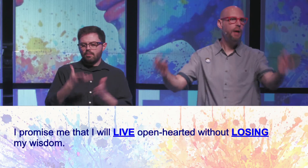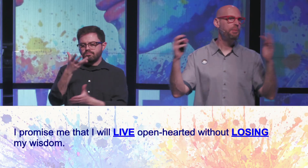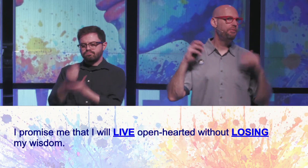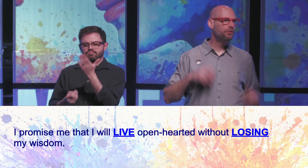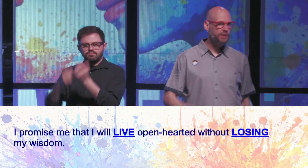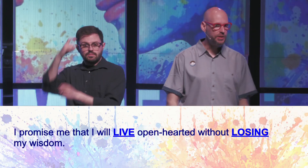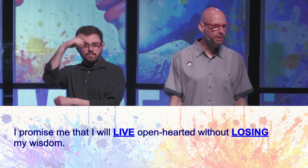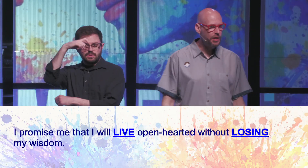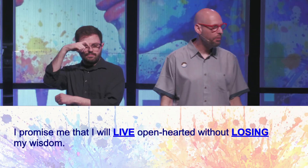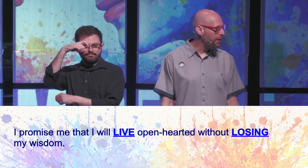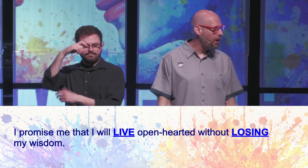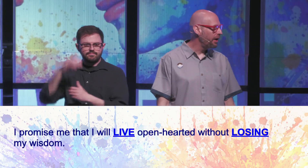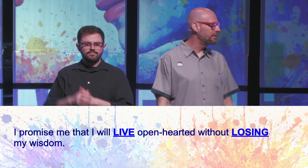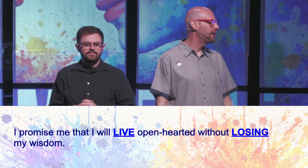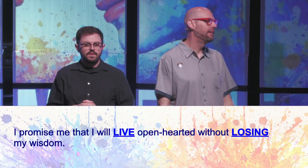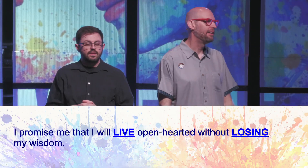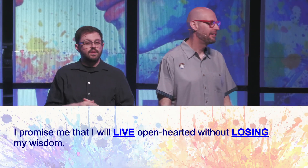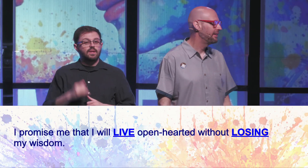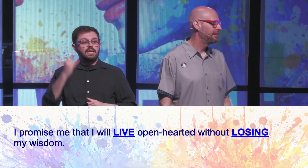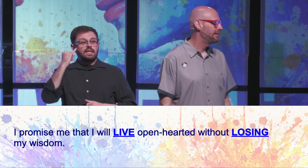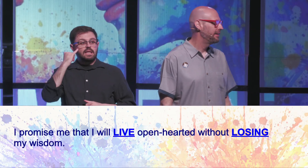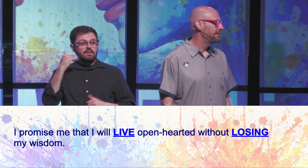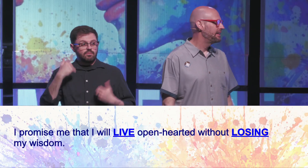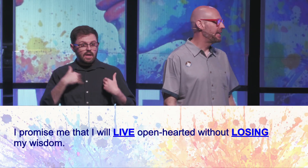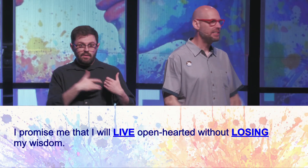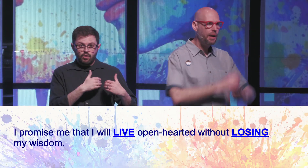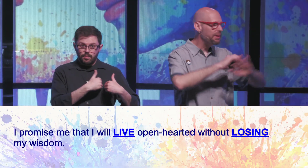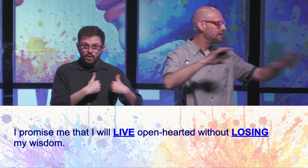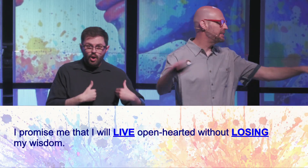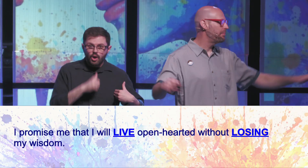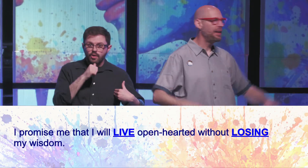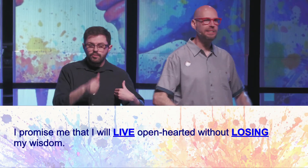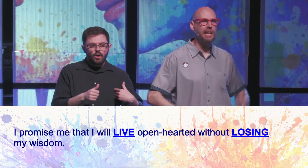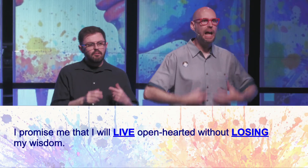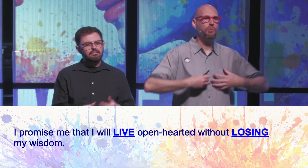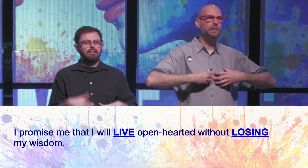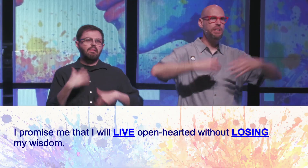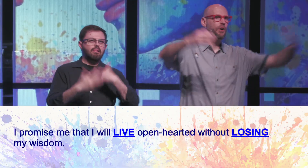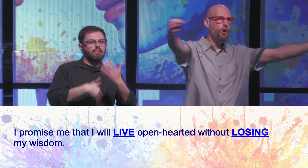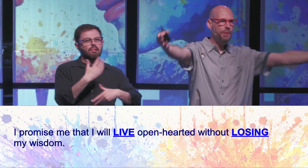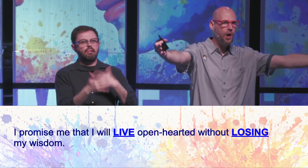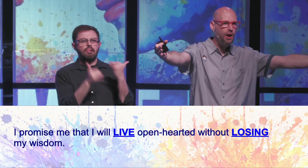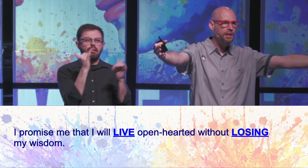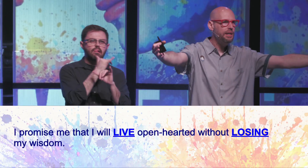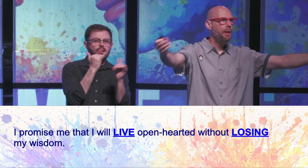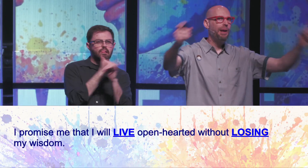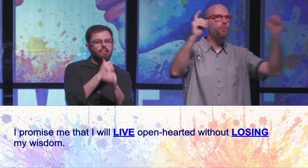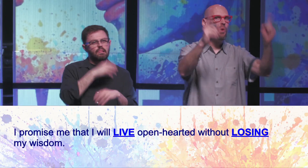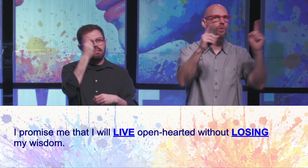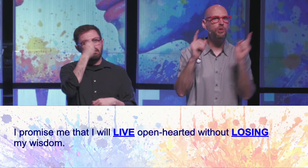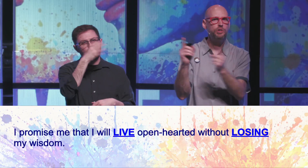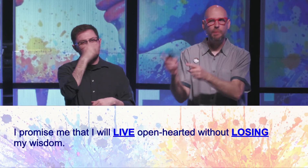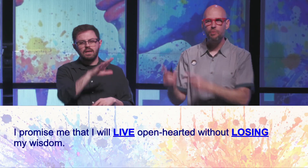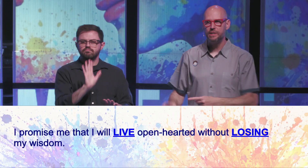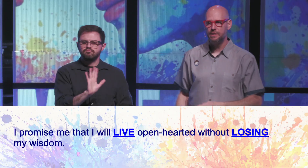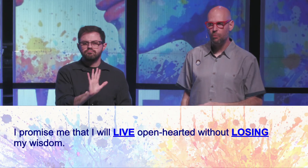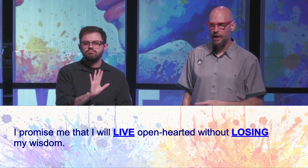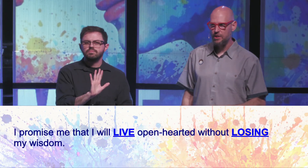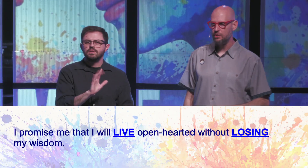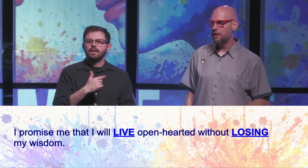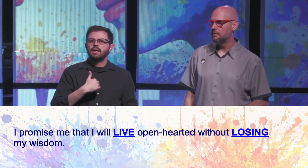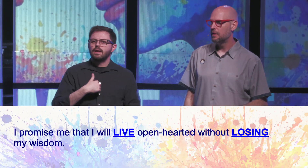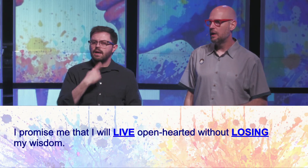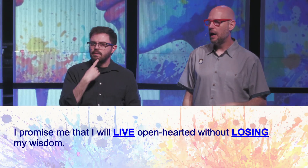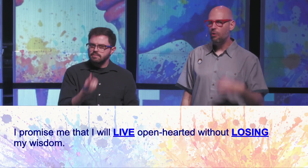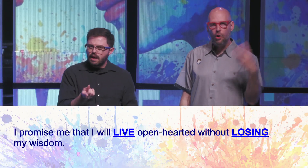Do not be foolish with an open heart. That's not what this is about. It's saying I will live open-hearted, but I won't lose my wisdom when I